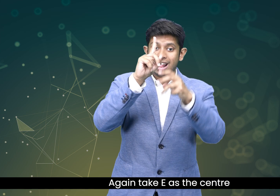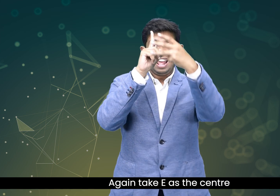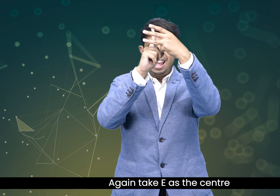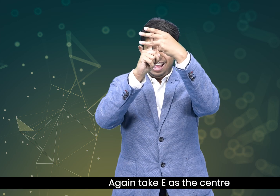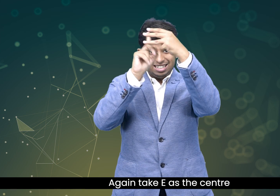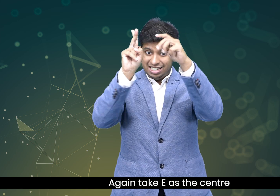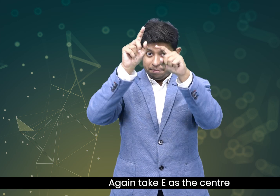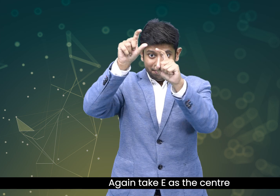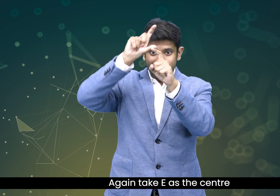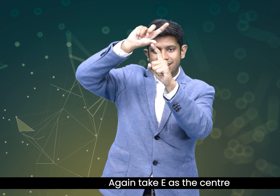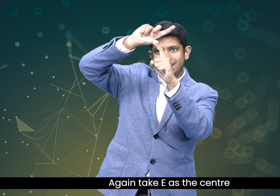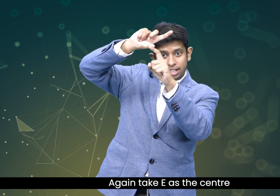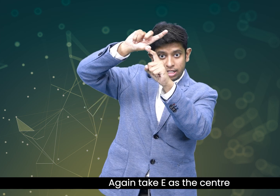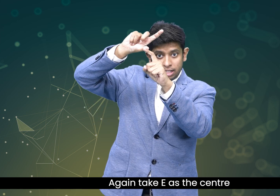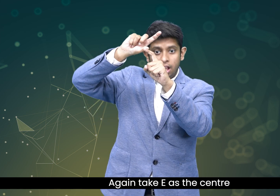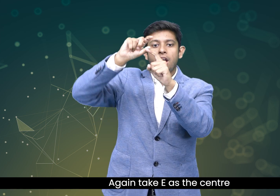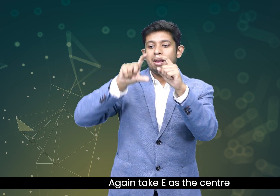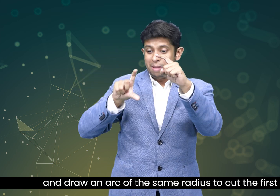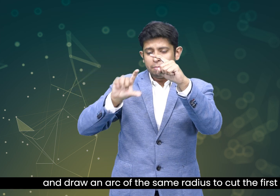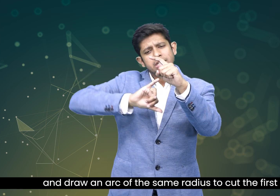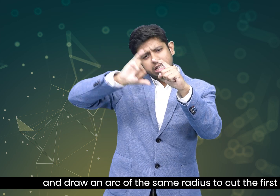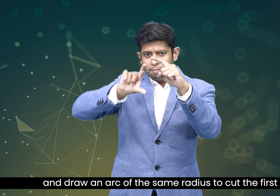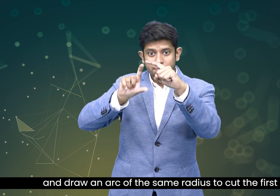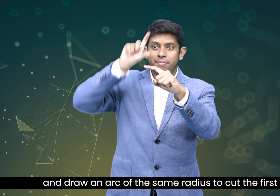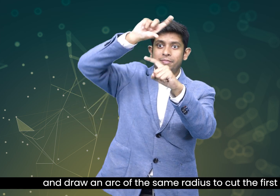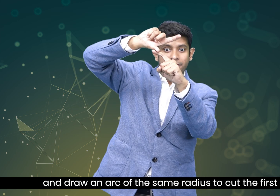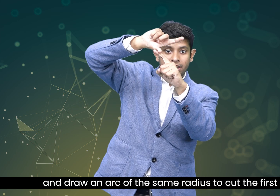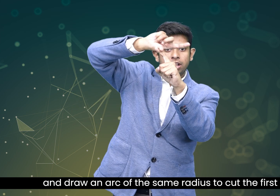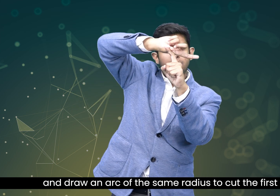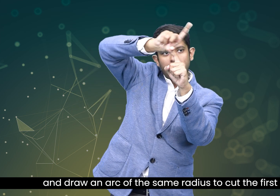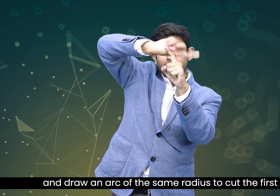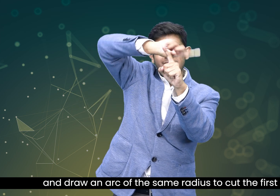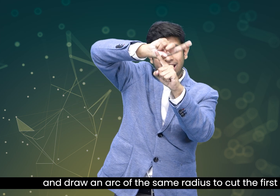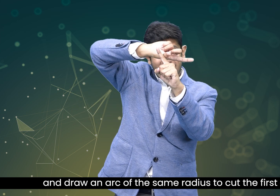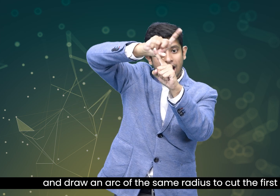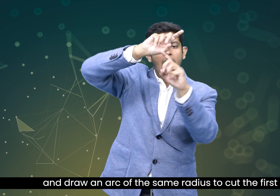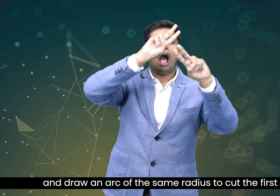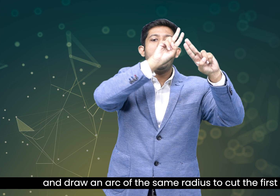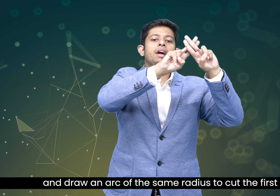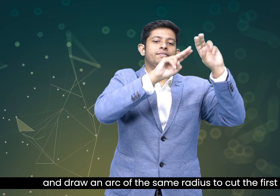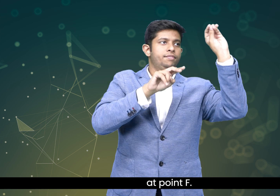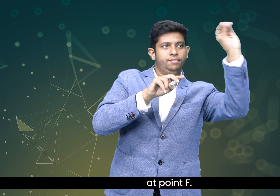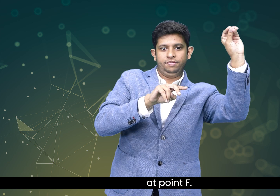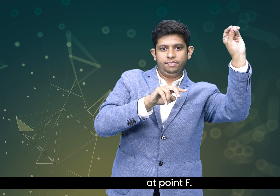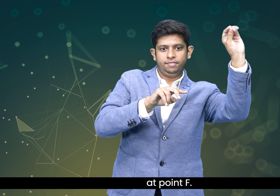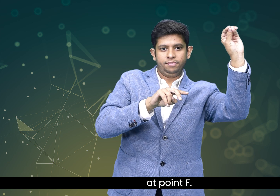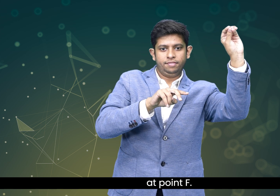Again, take E as the center and draw an arc of the same radius to cut the first arc at point F.